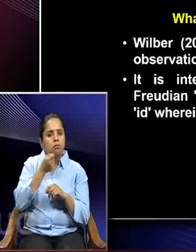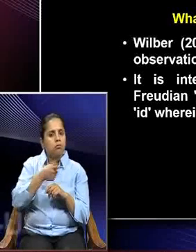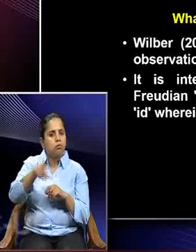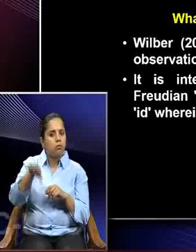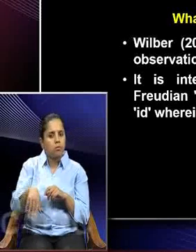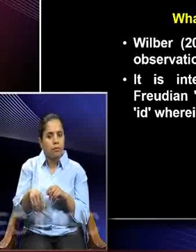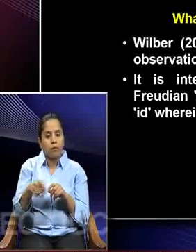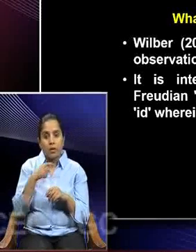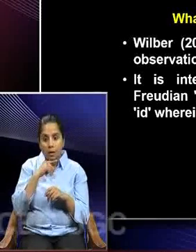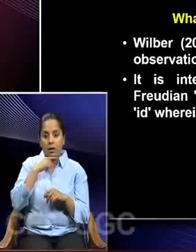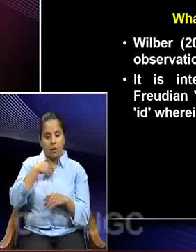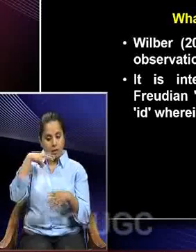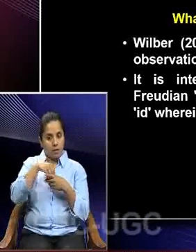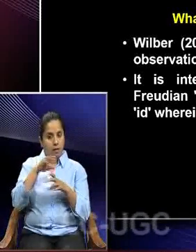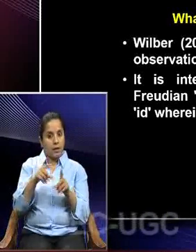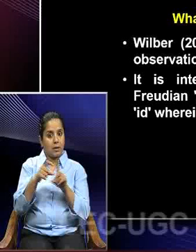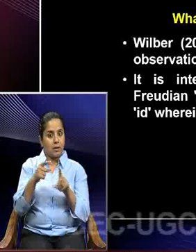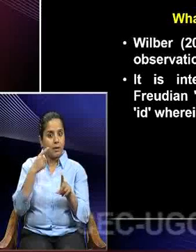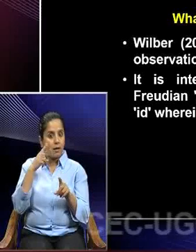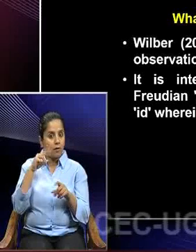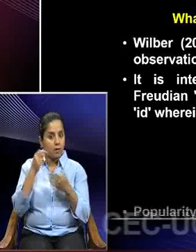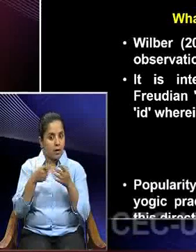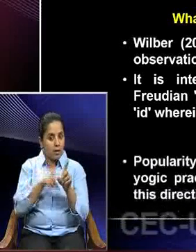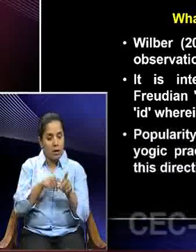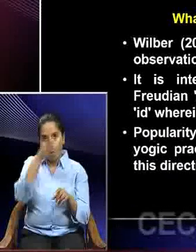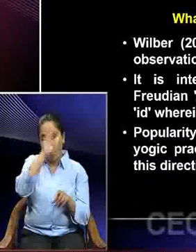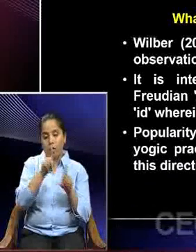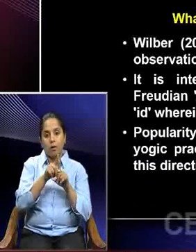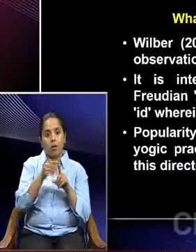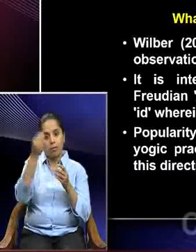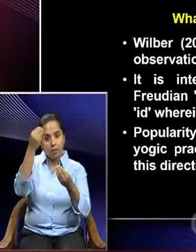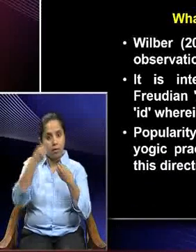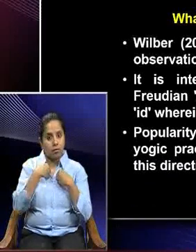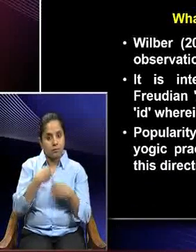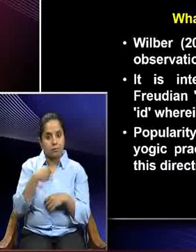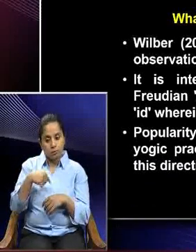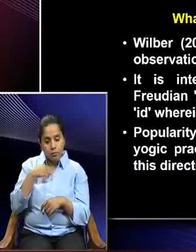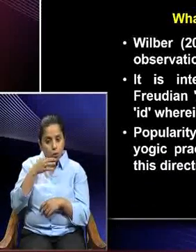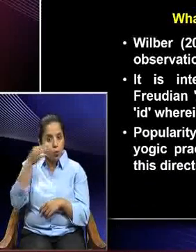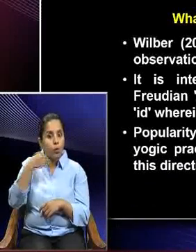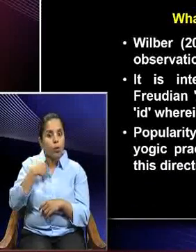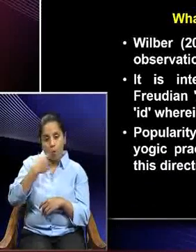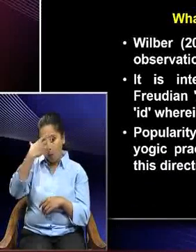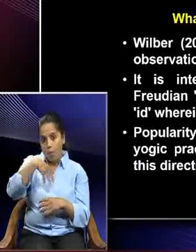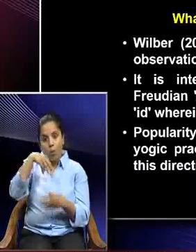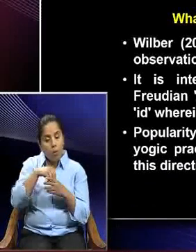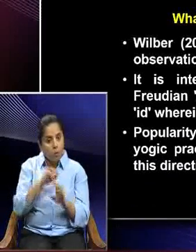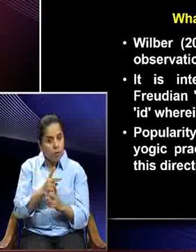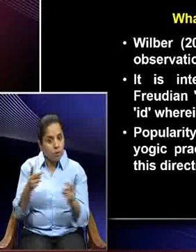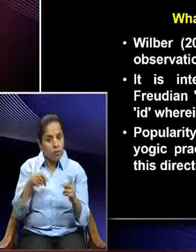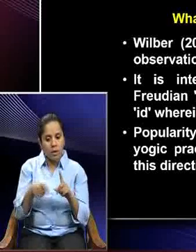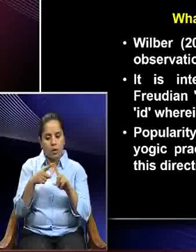divinity inside us, divinity inside a human being. Popularity of this